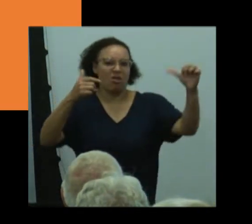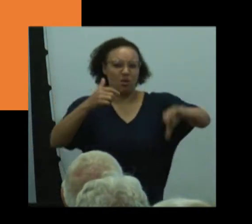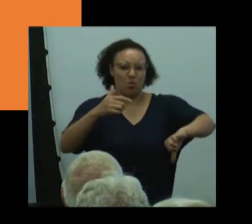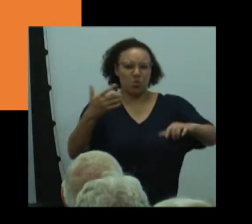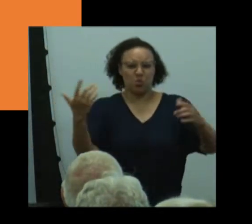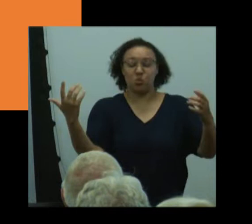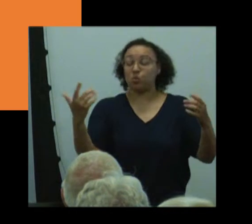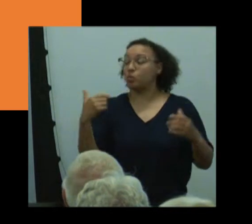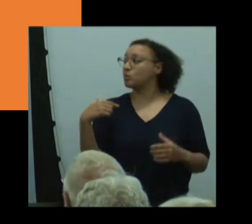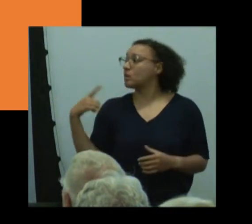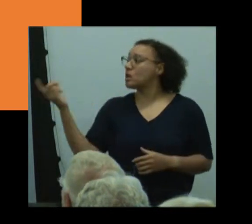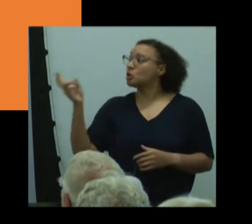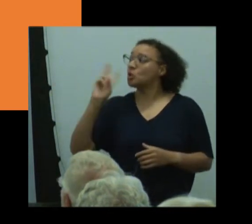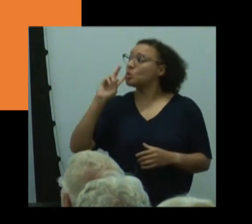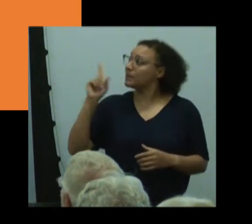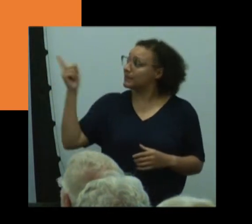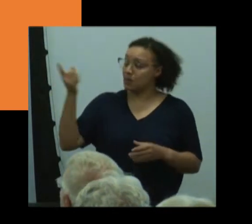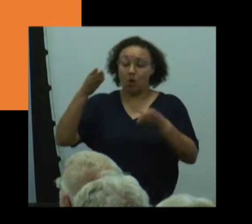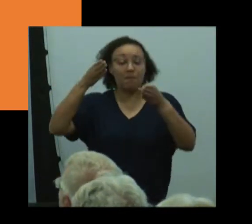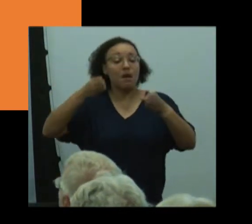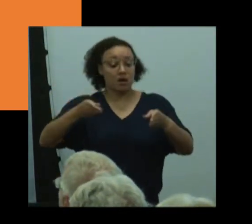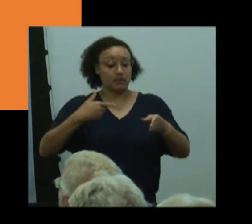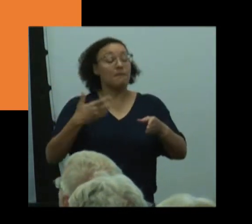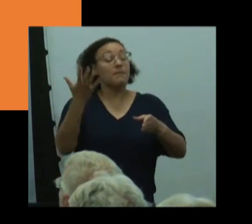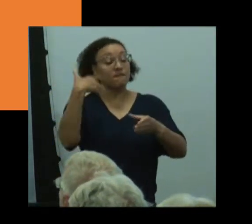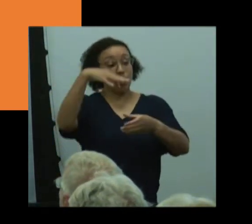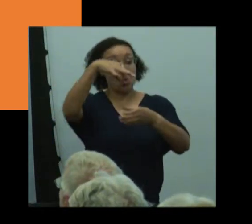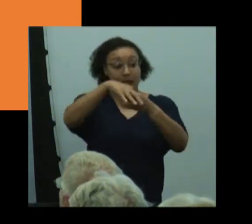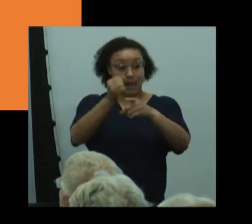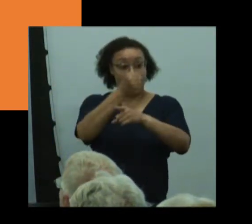would been elected, like to be re-elected.